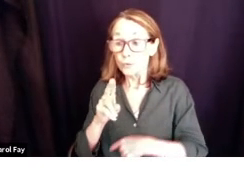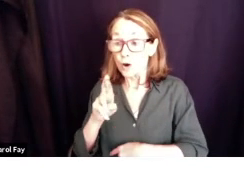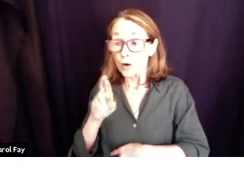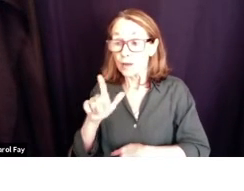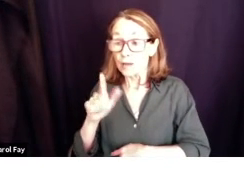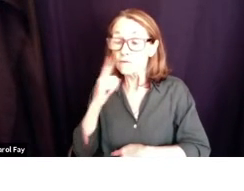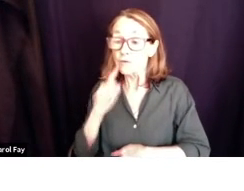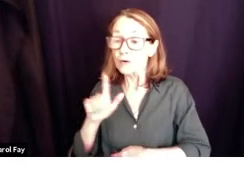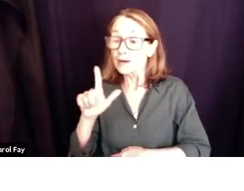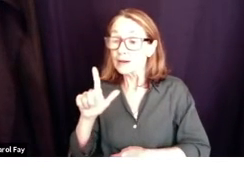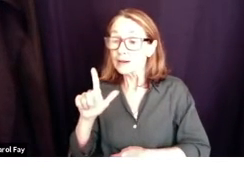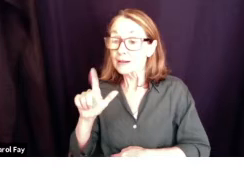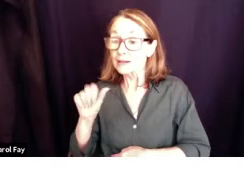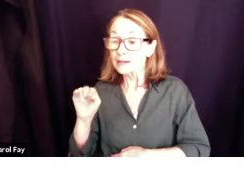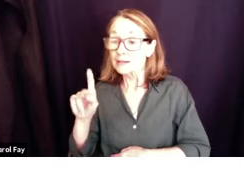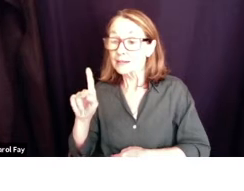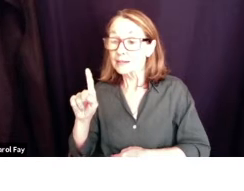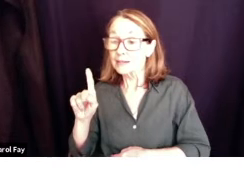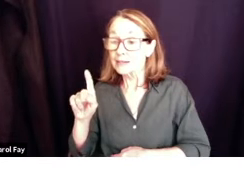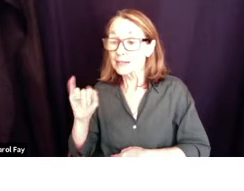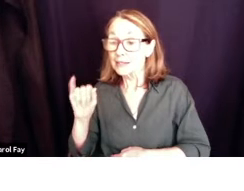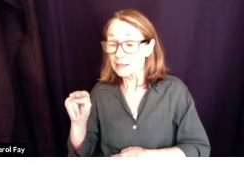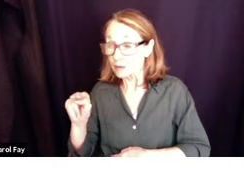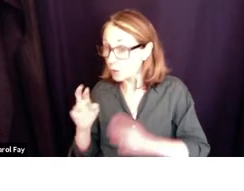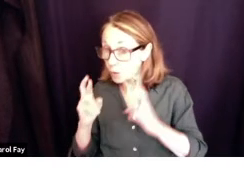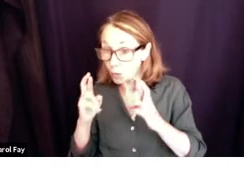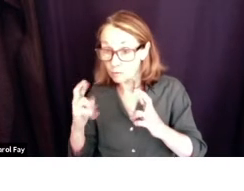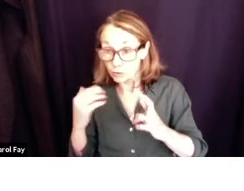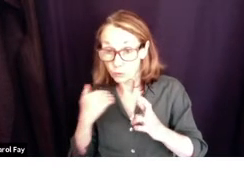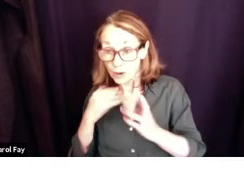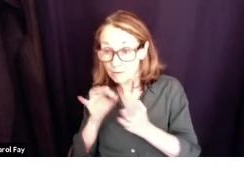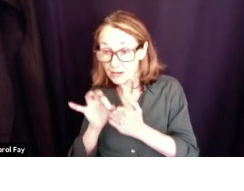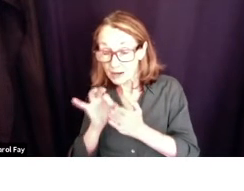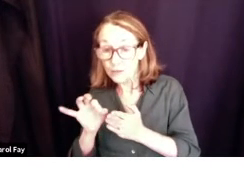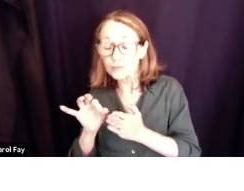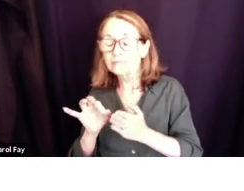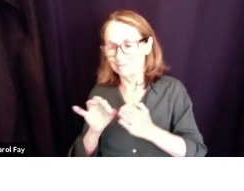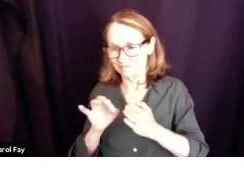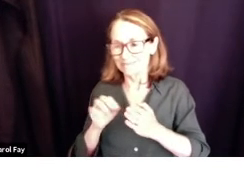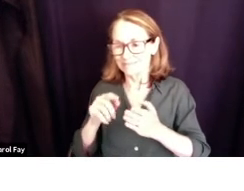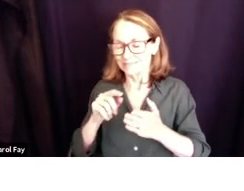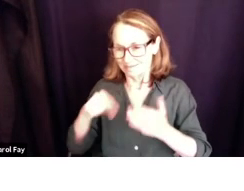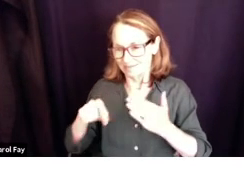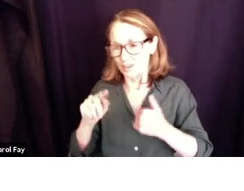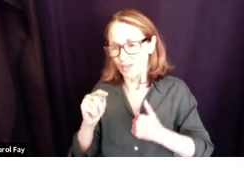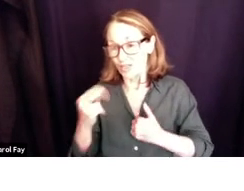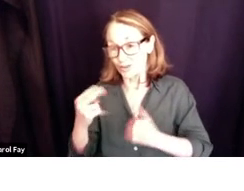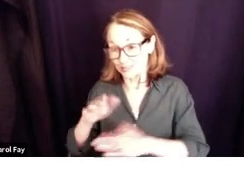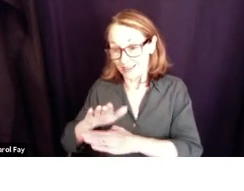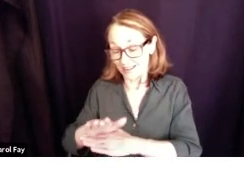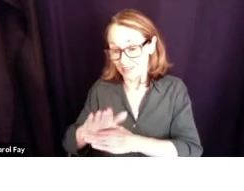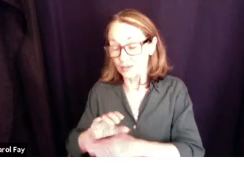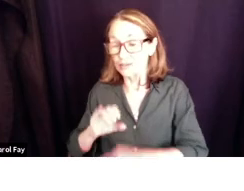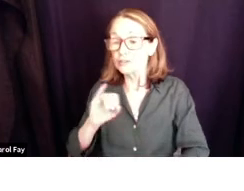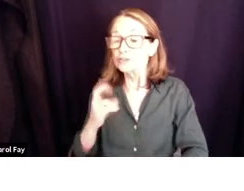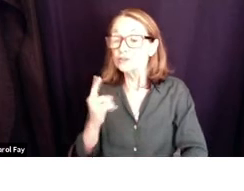And also your URL for LinkedIn. Hopefully you have a LinkedIn account. My colleague John Mountain will be